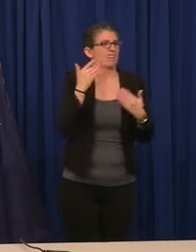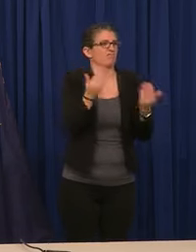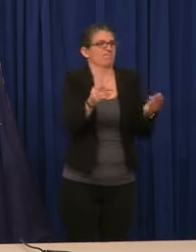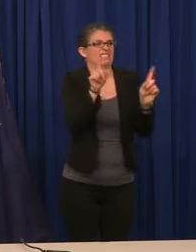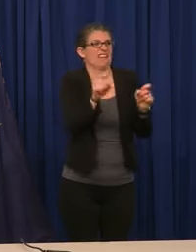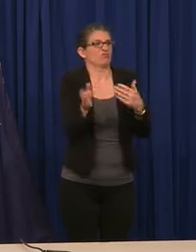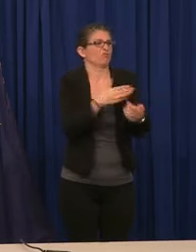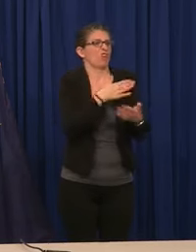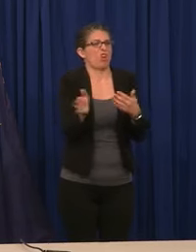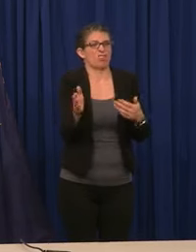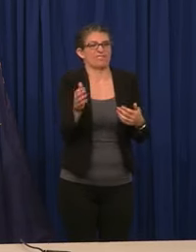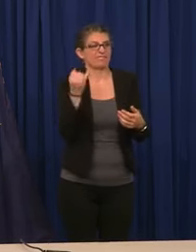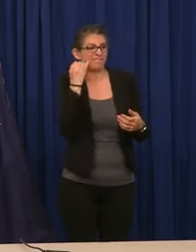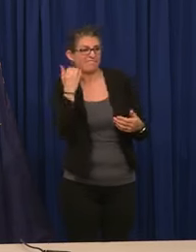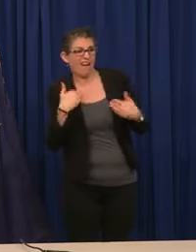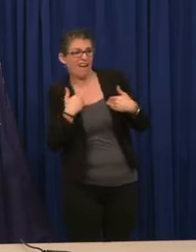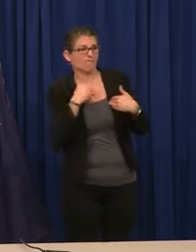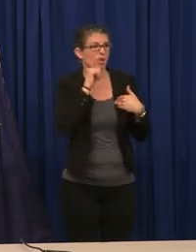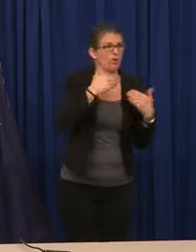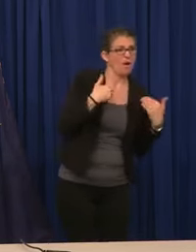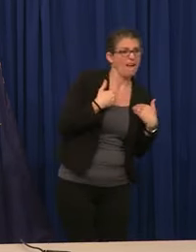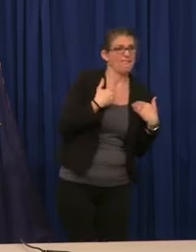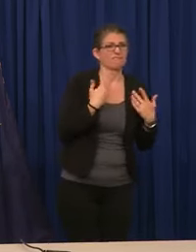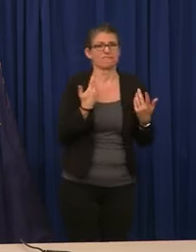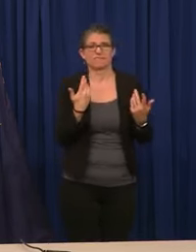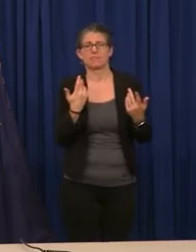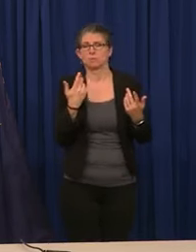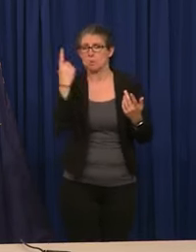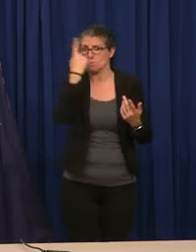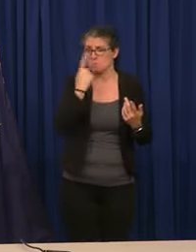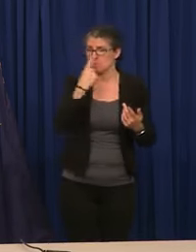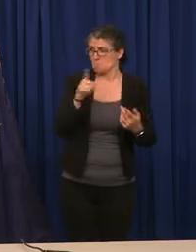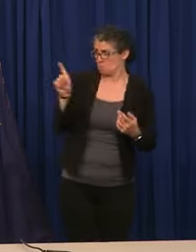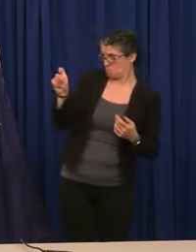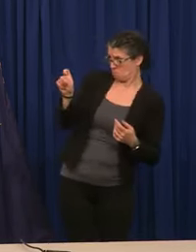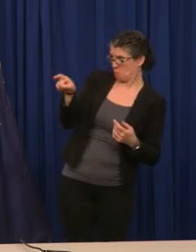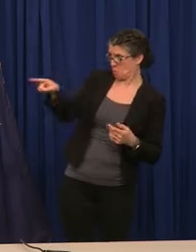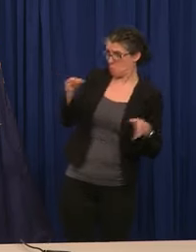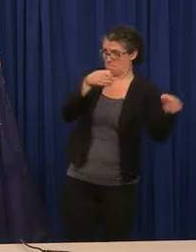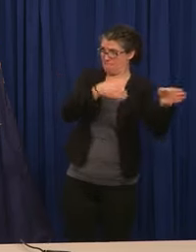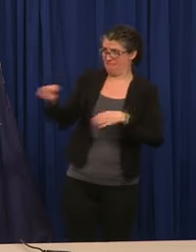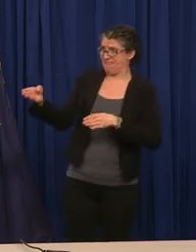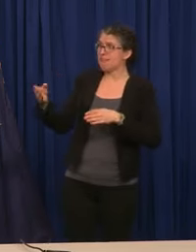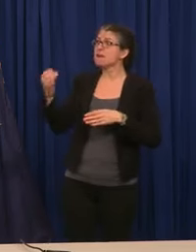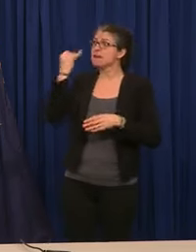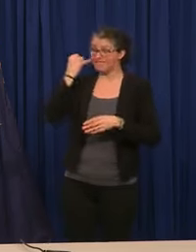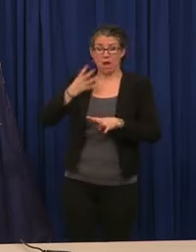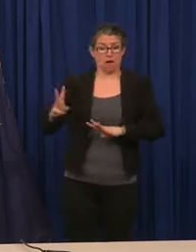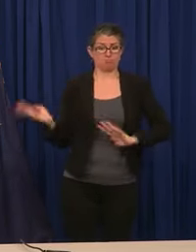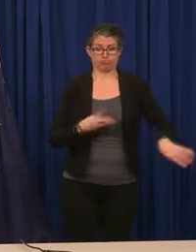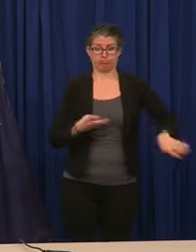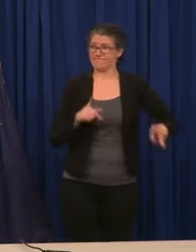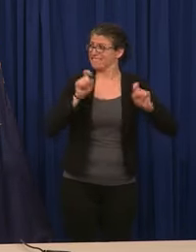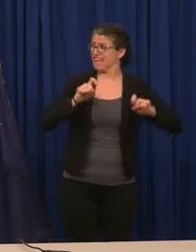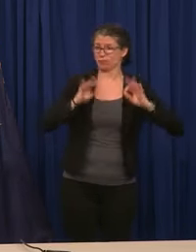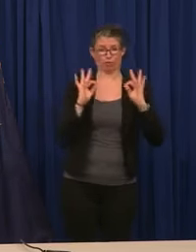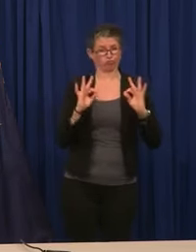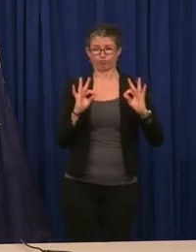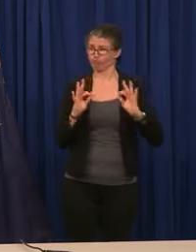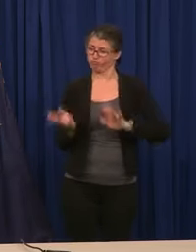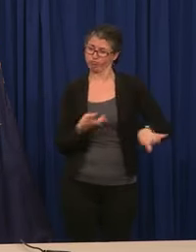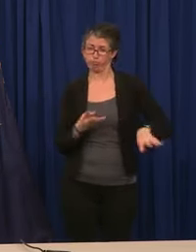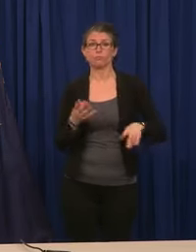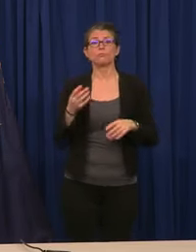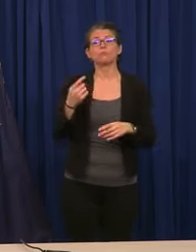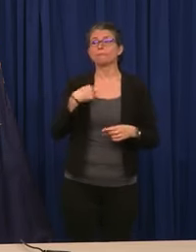you envision a time when Maine might be able to do some of that asymptomatic testing, and because of this ramp